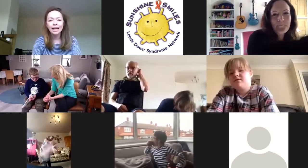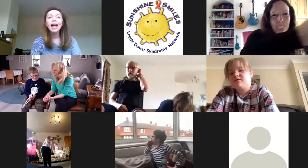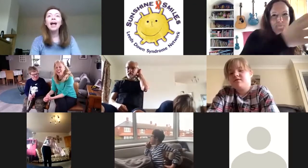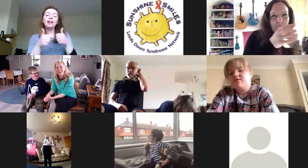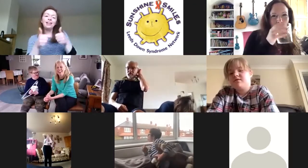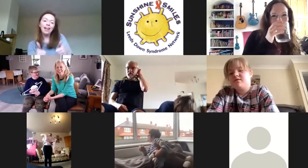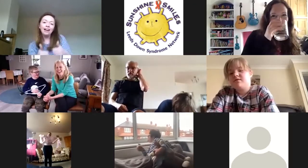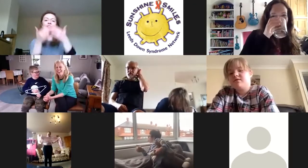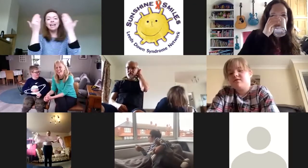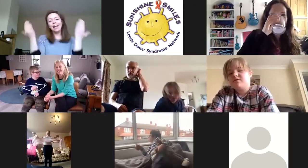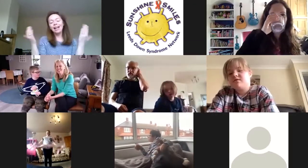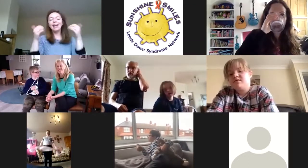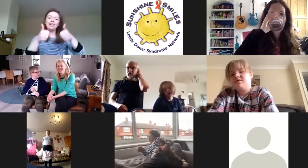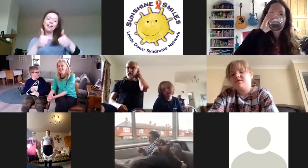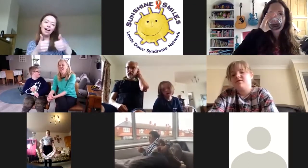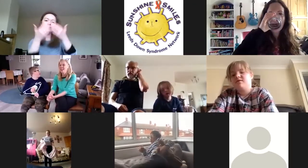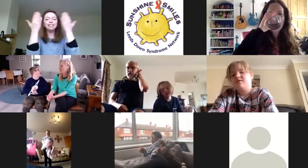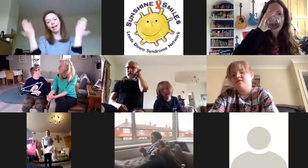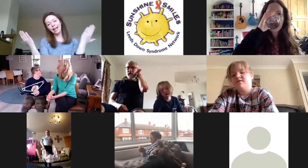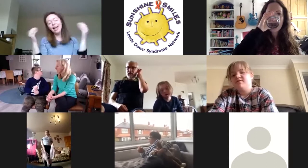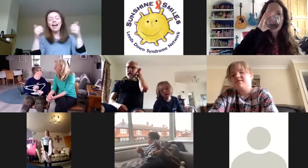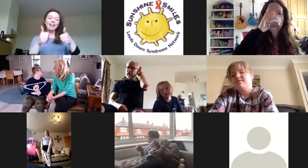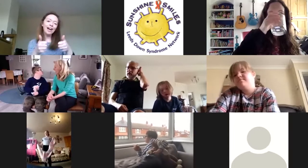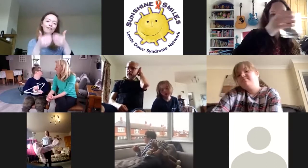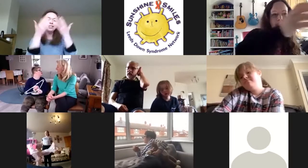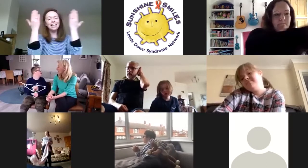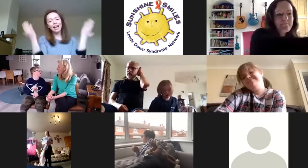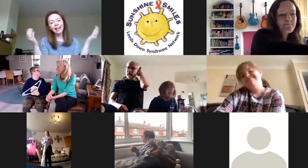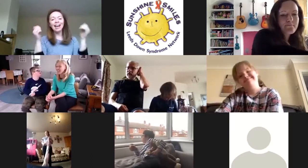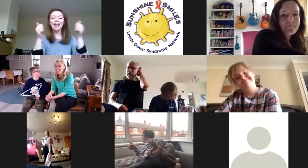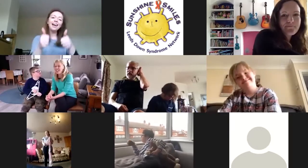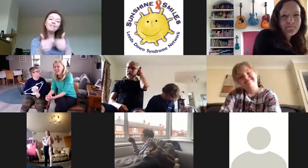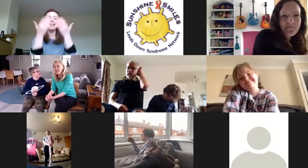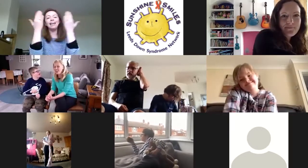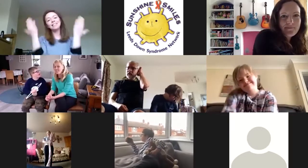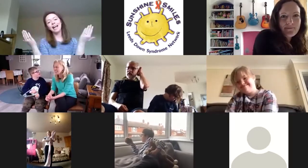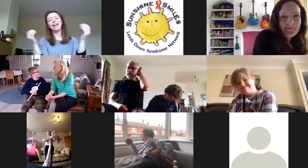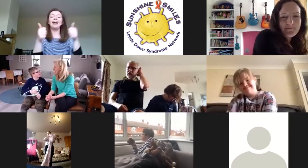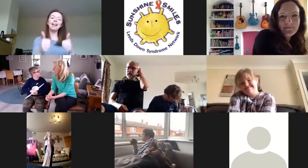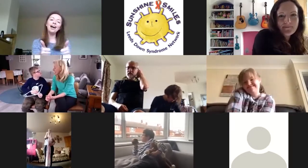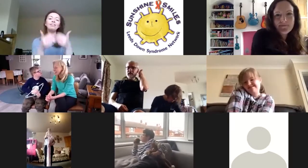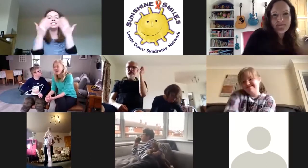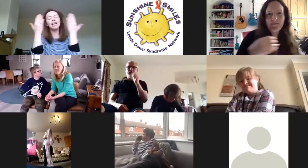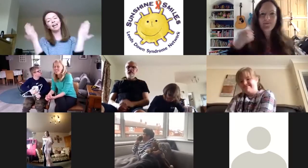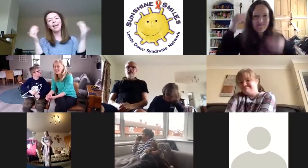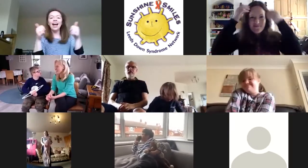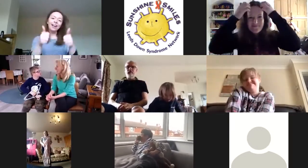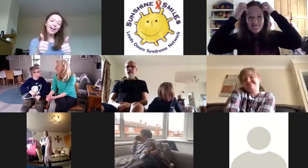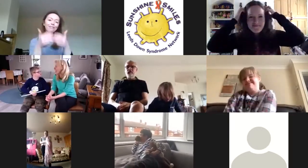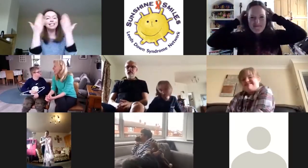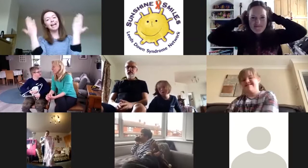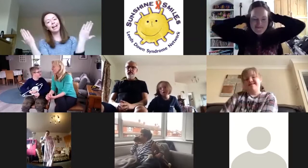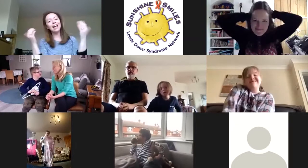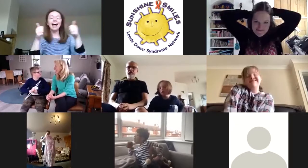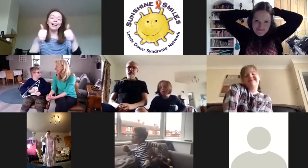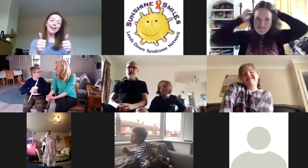were singing, lovely day, lovely day, lovely day, a lovely day, a lovely day, a